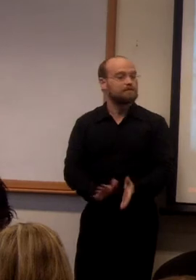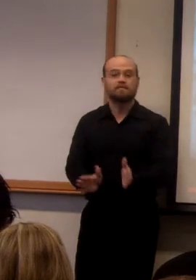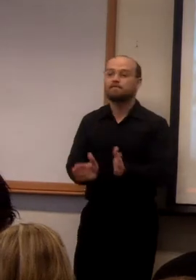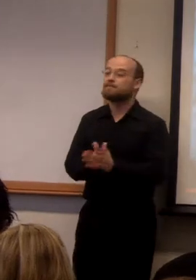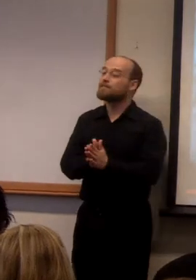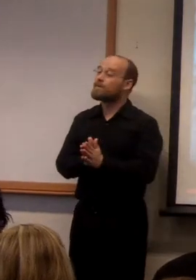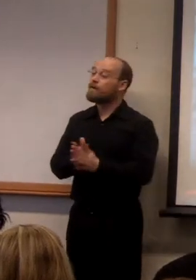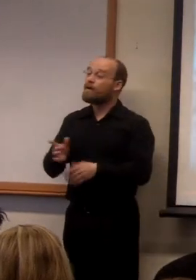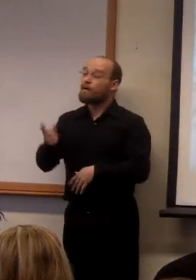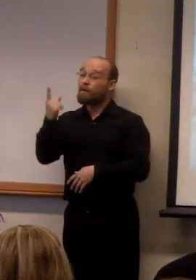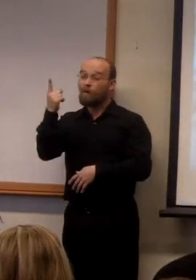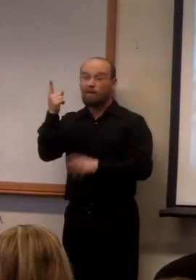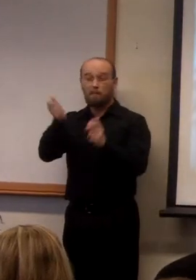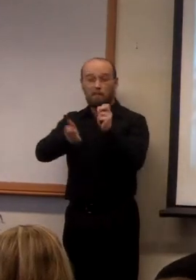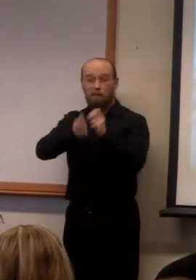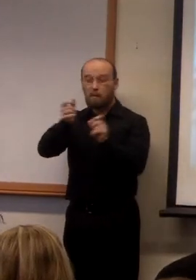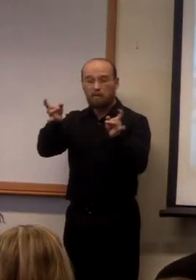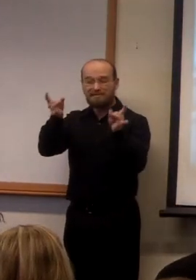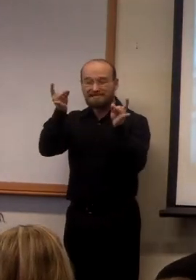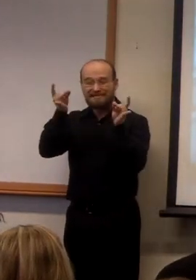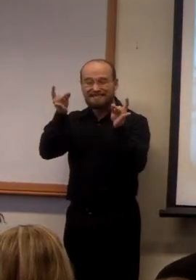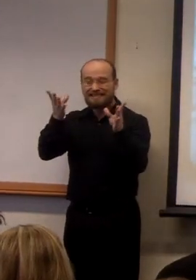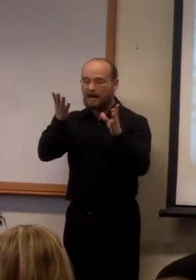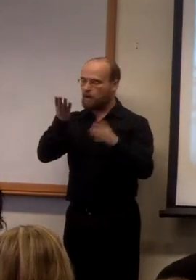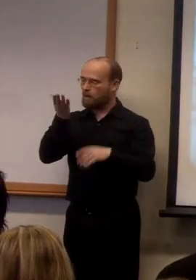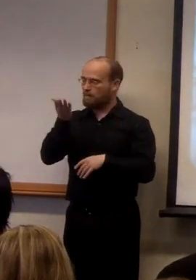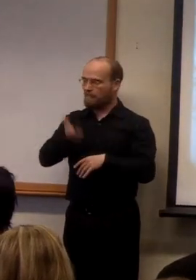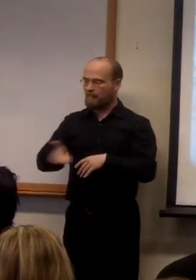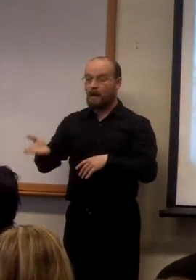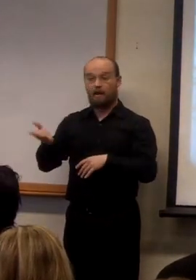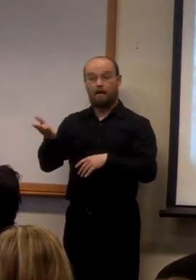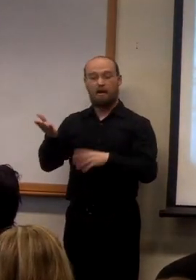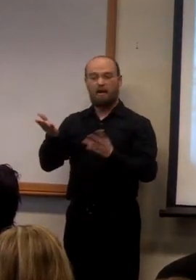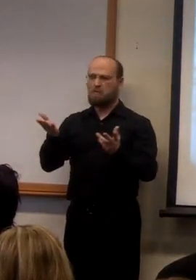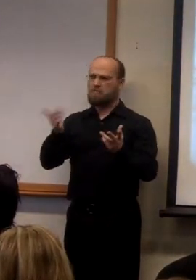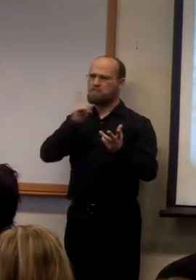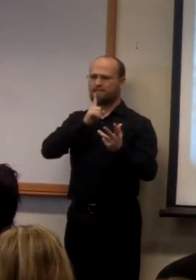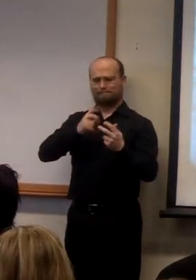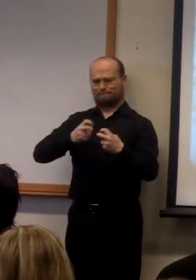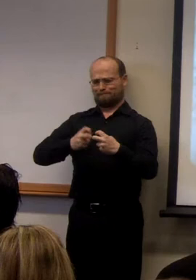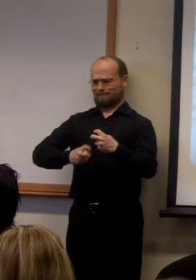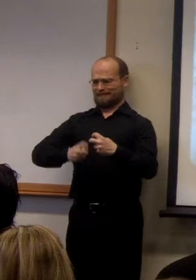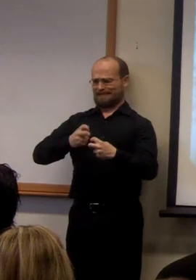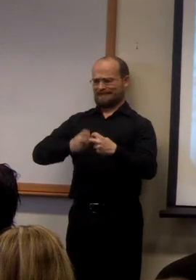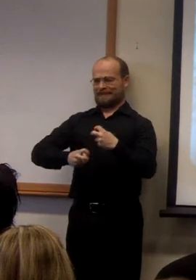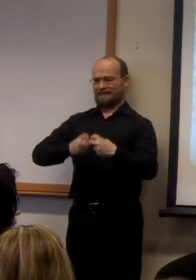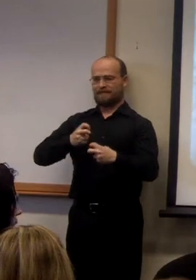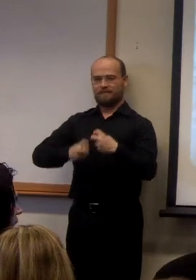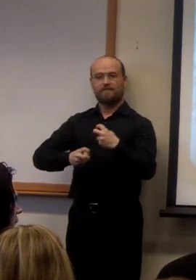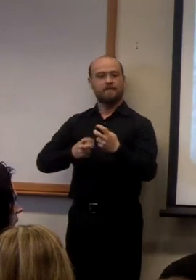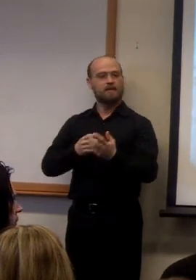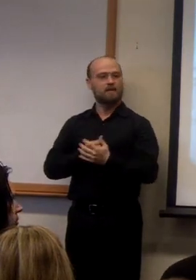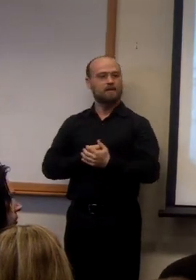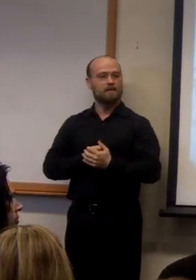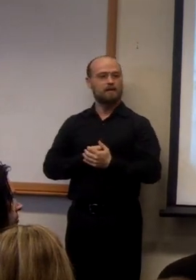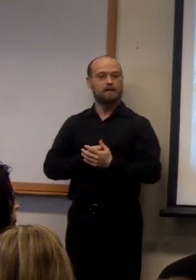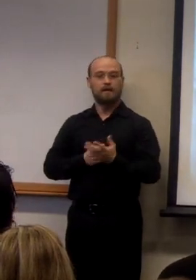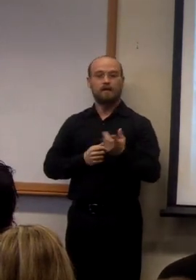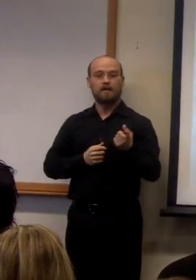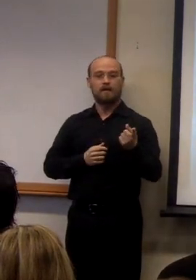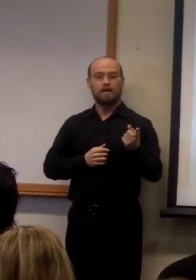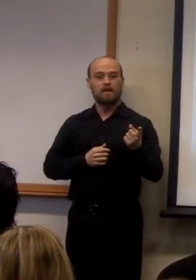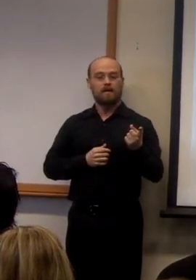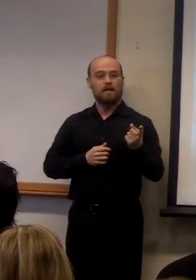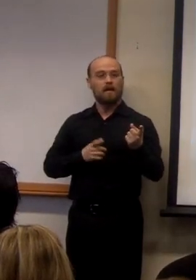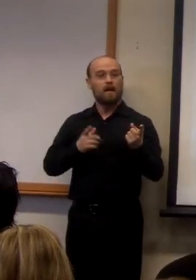are. One of the most terrible things, or one of the most difficult things, because it is something which one has, it wants to resist, as he has said, and